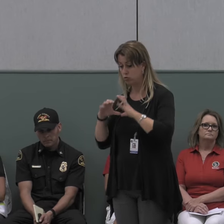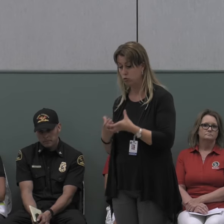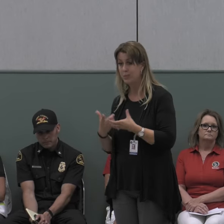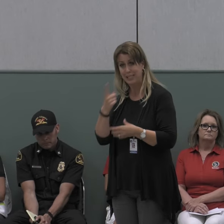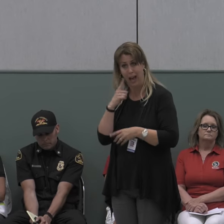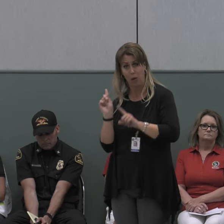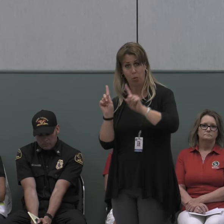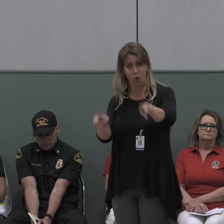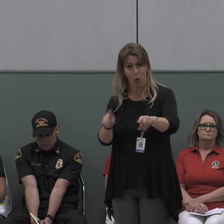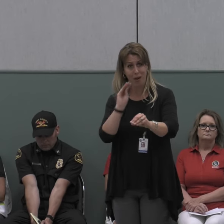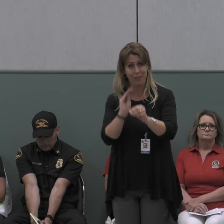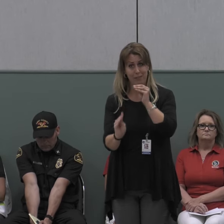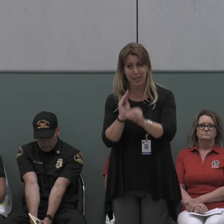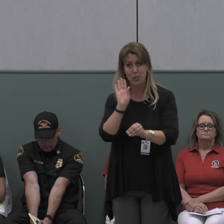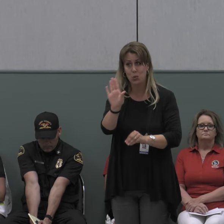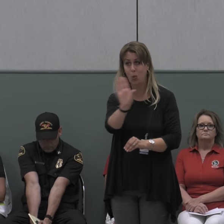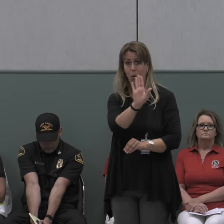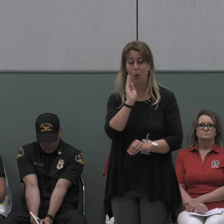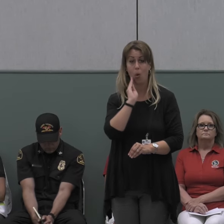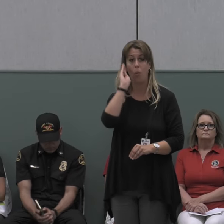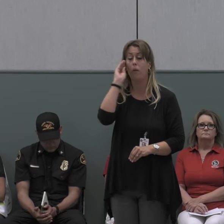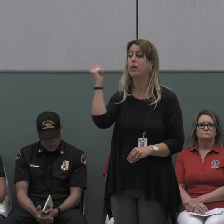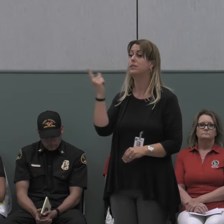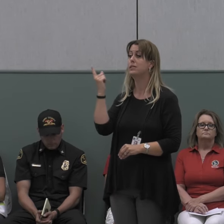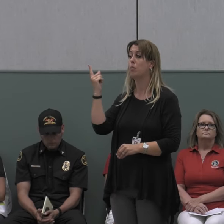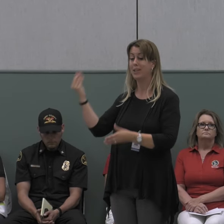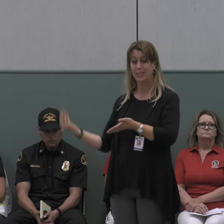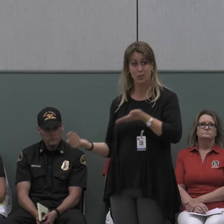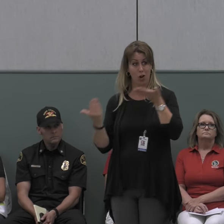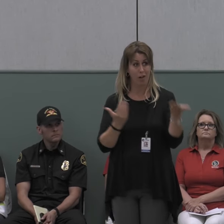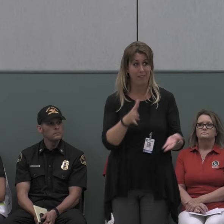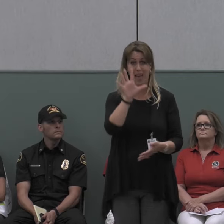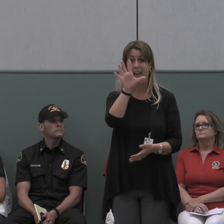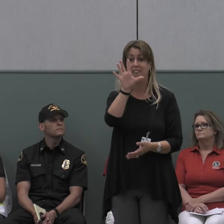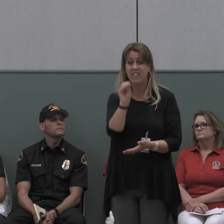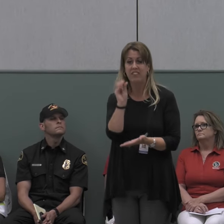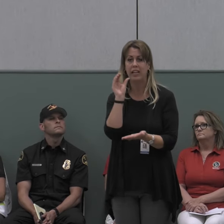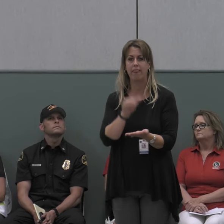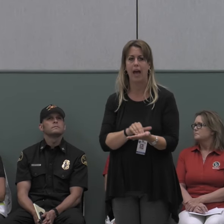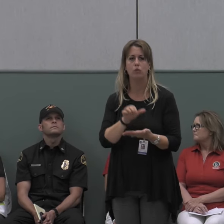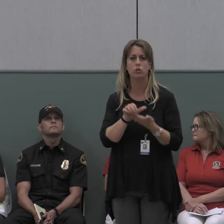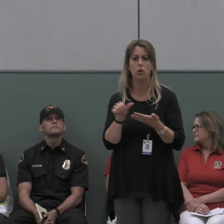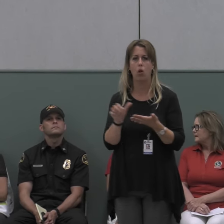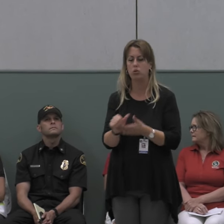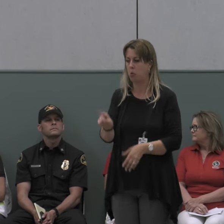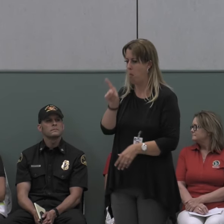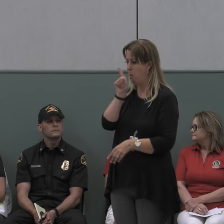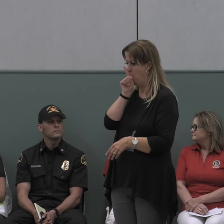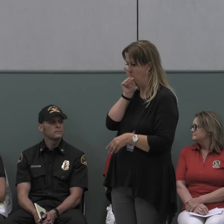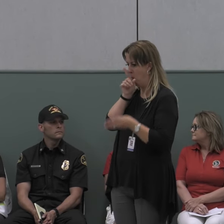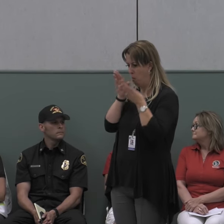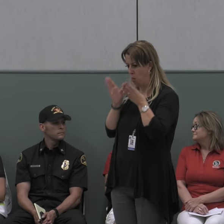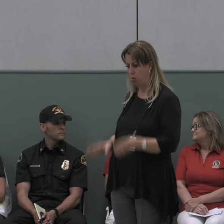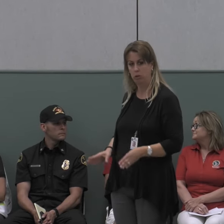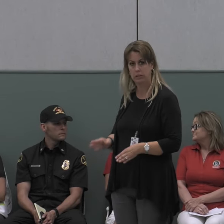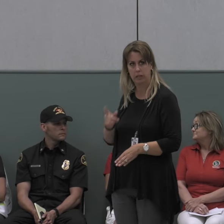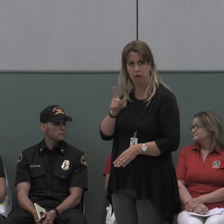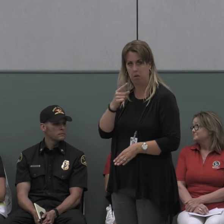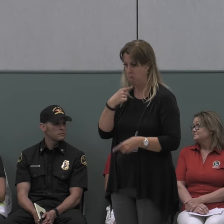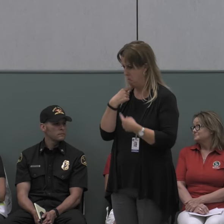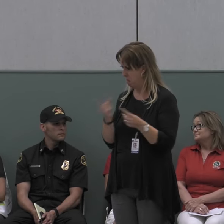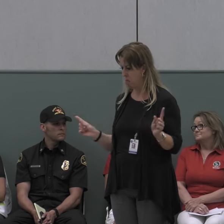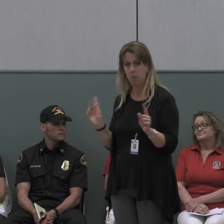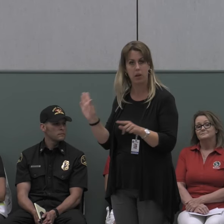home. We've had an offer of $50,000 anonymously of people who need help to fix their